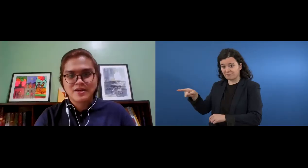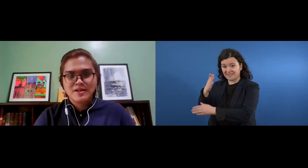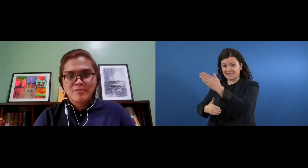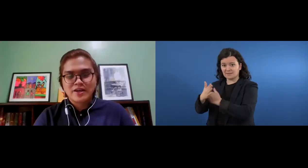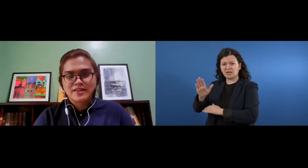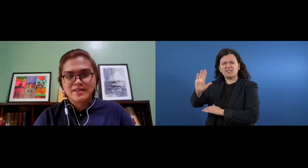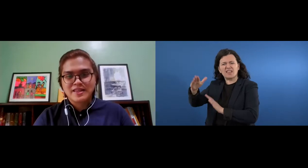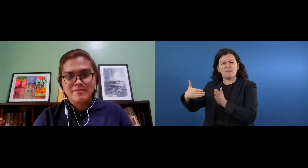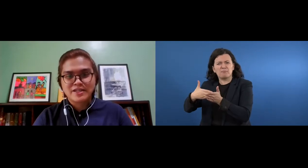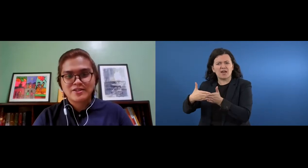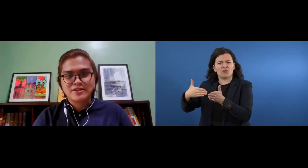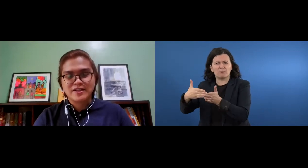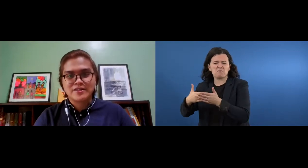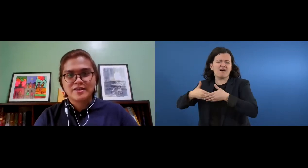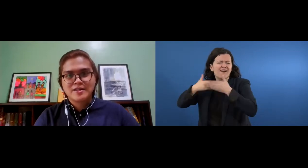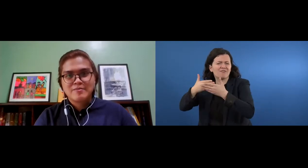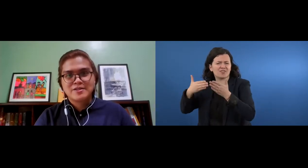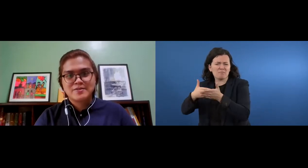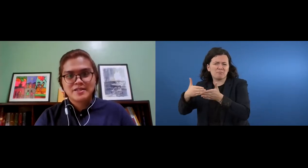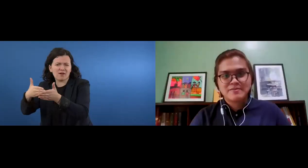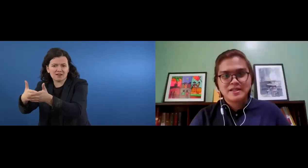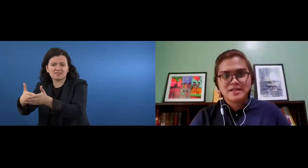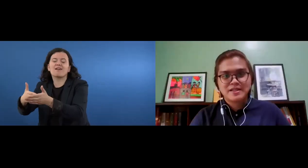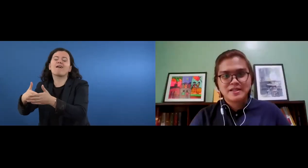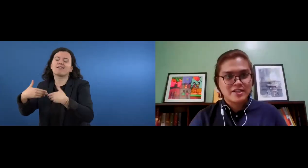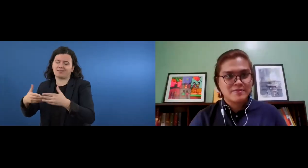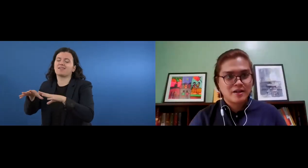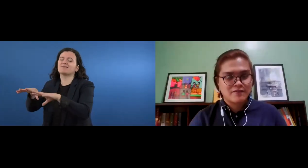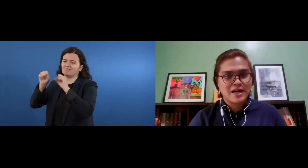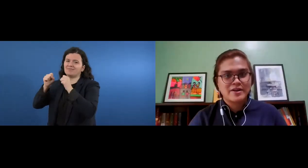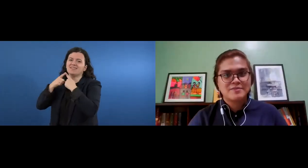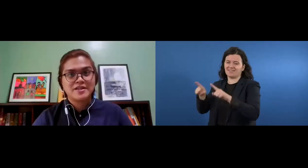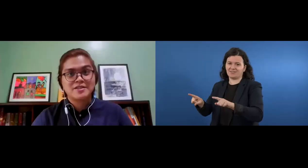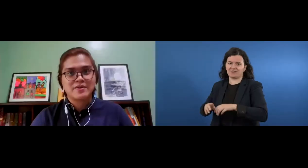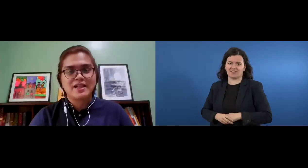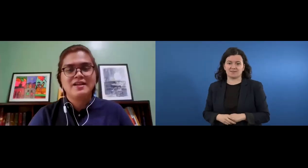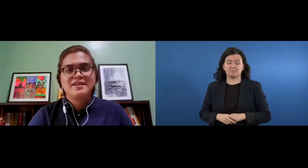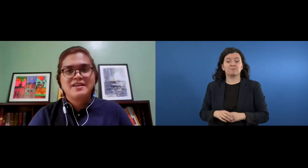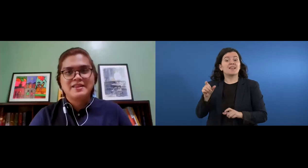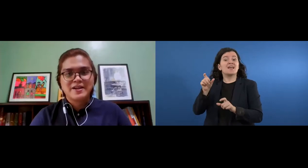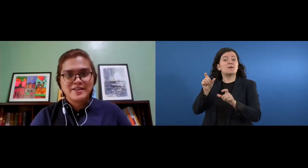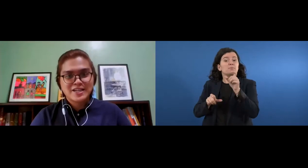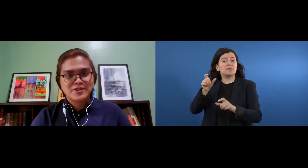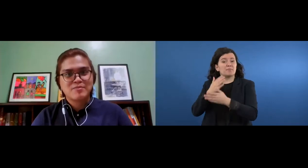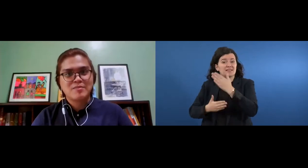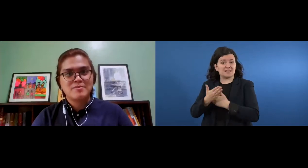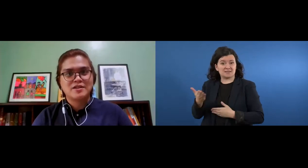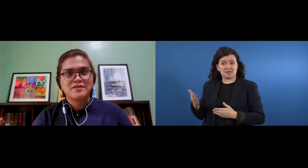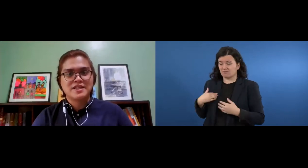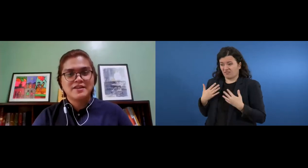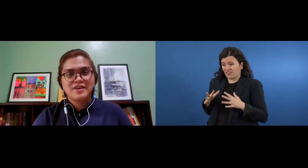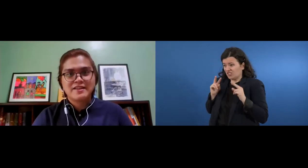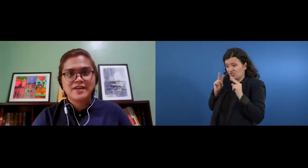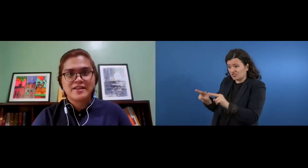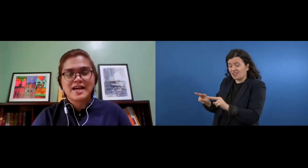re-emphasize the point that Neil mentioned earlier, that persons with disability, from our experience as well, they're natural problem